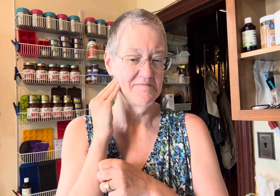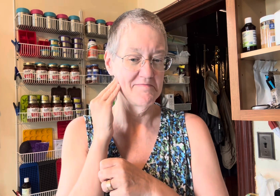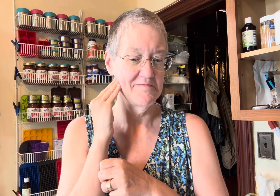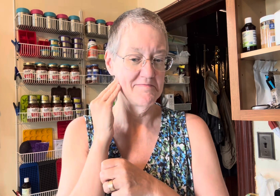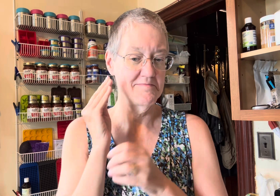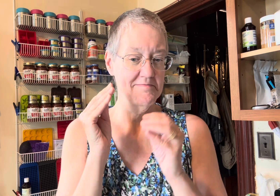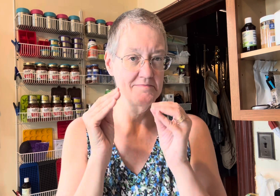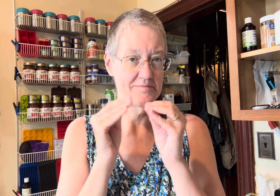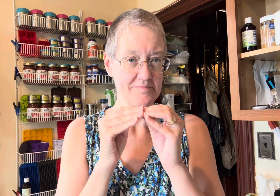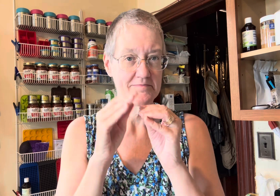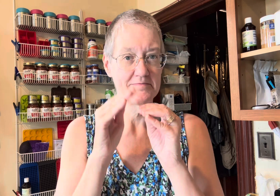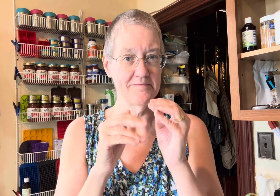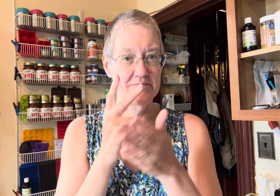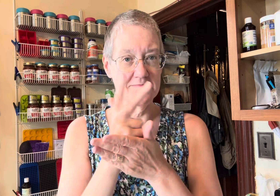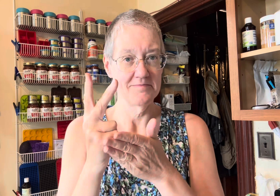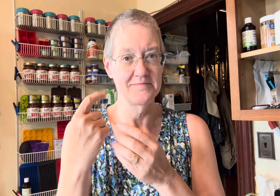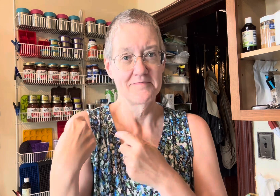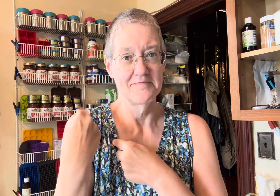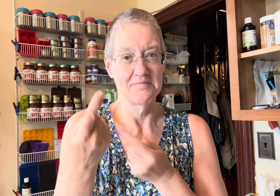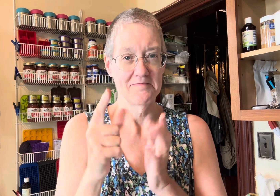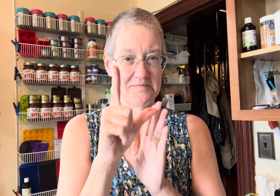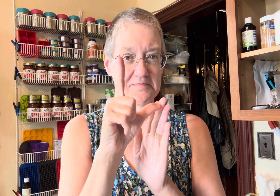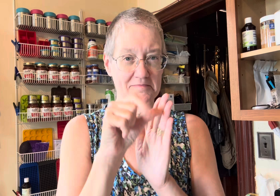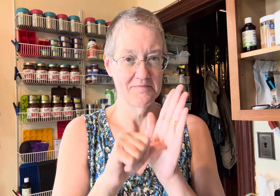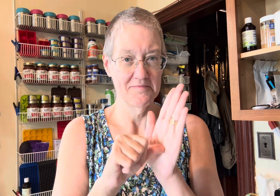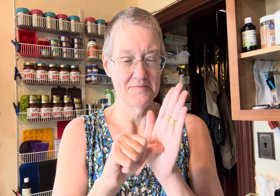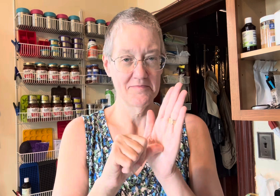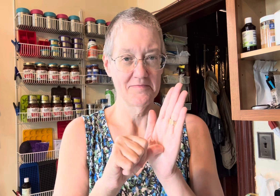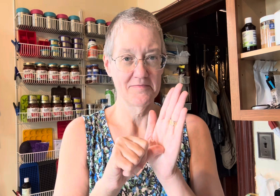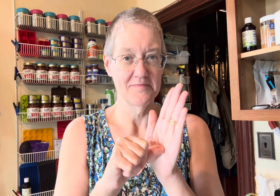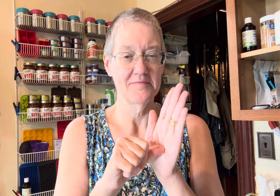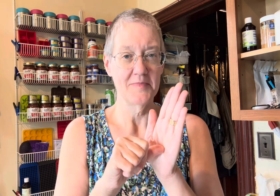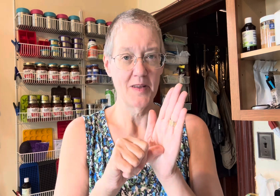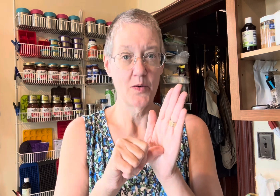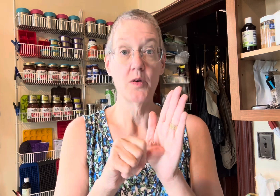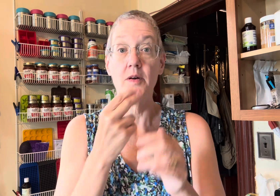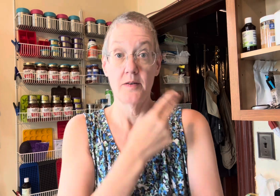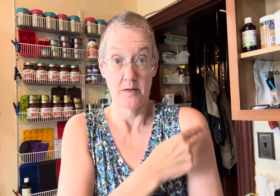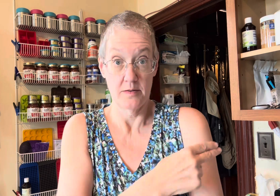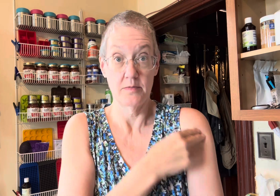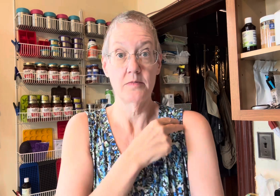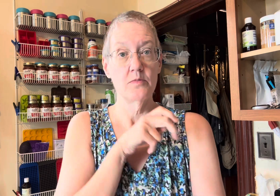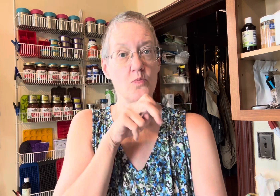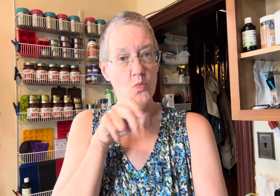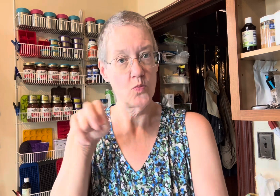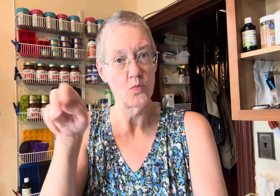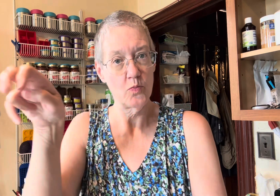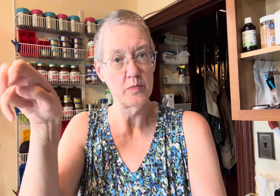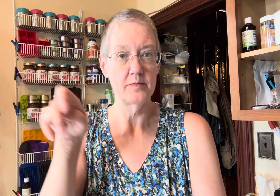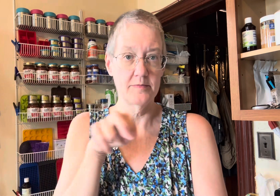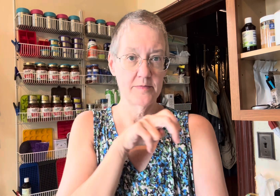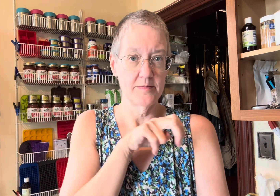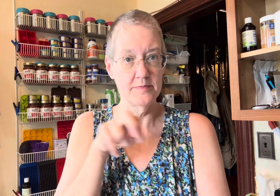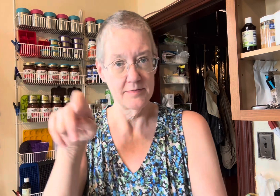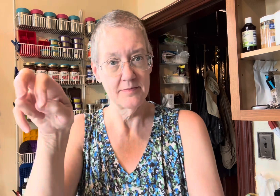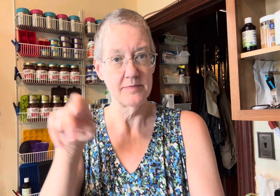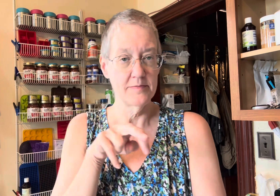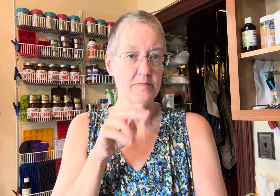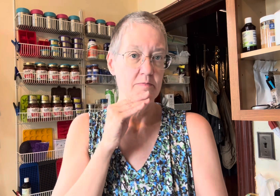home. It's been more than 3 weeks since surgery. In the hospital, I was able to walk back and forth from